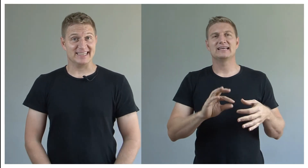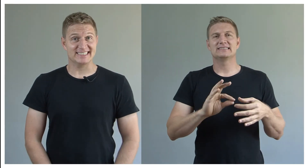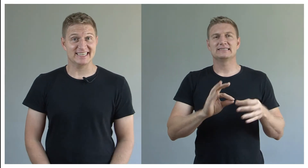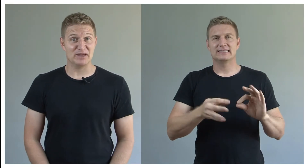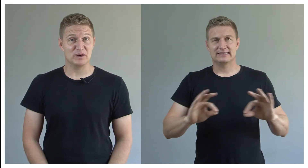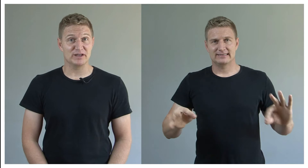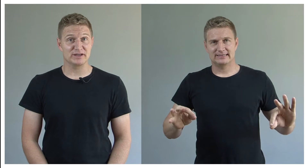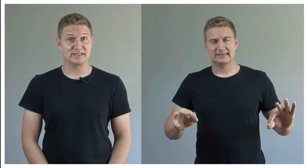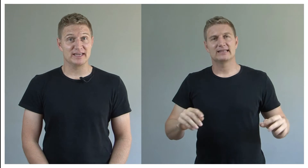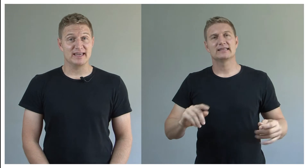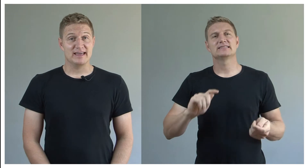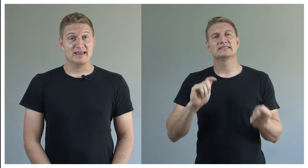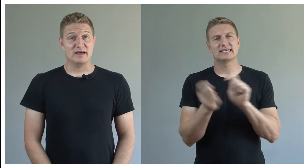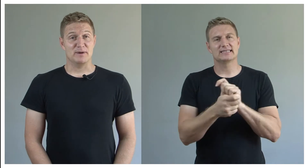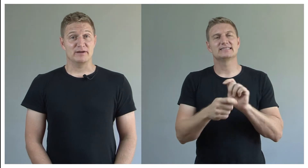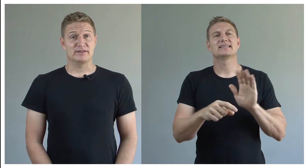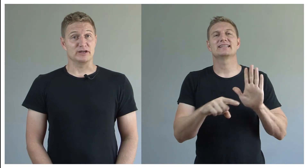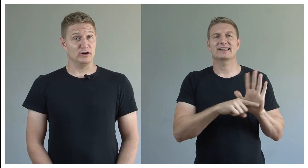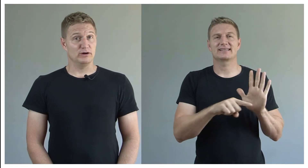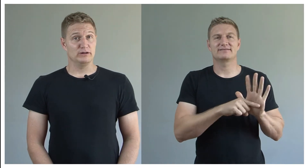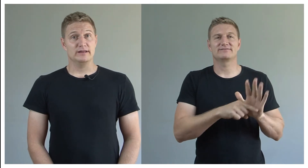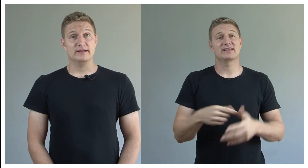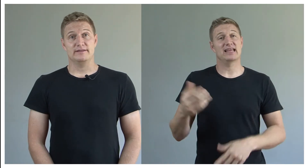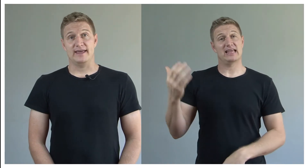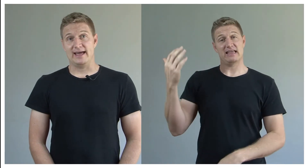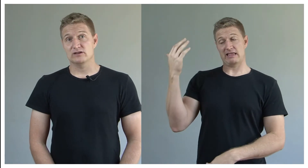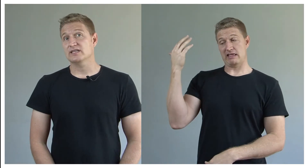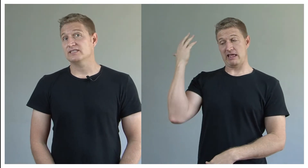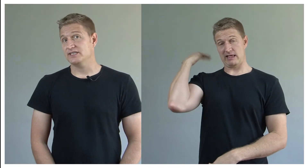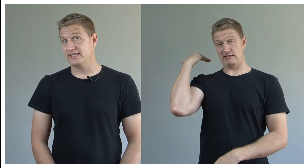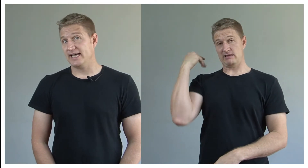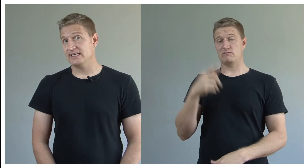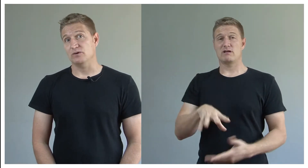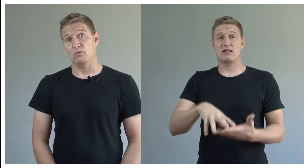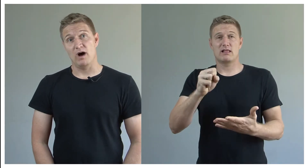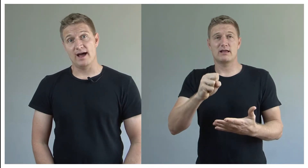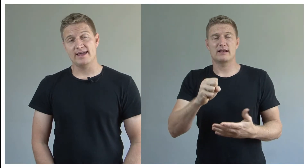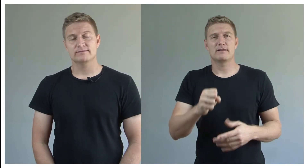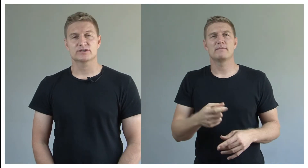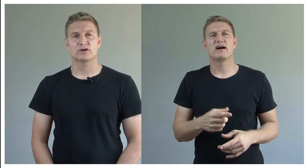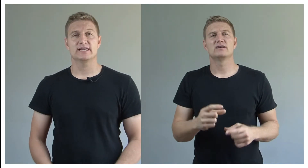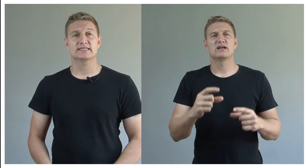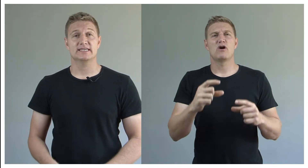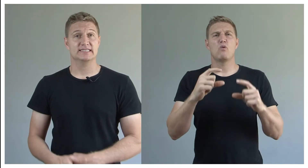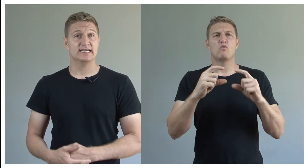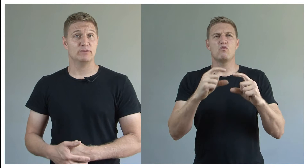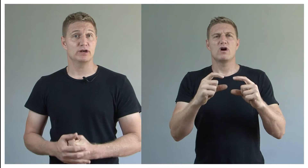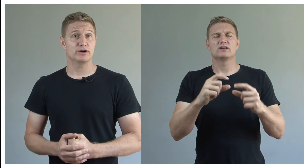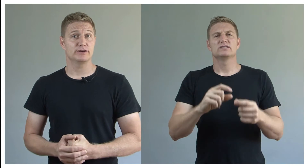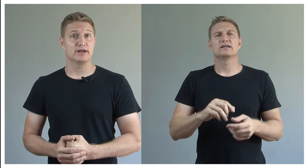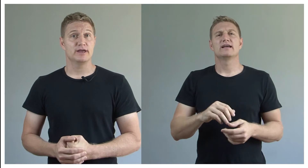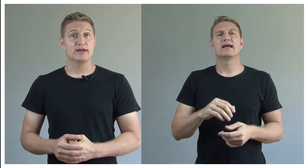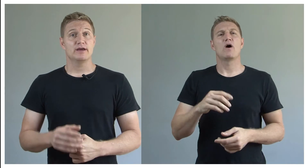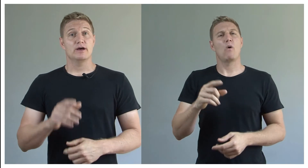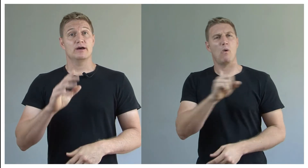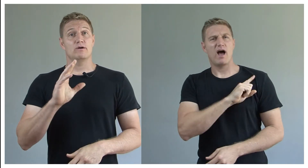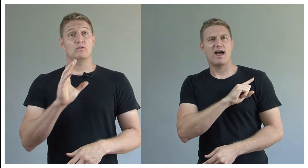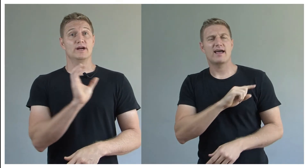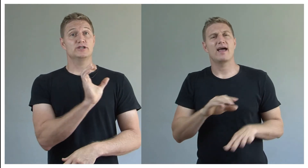Yesterday we learned about the girl and the house that she stays and why. So yesterday we learned where to